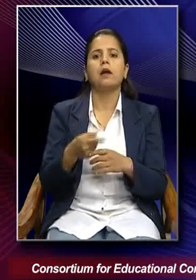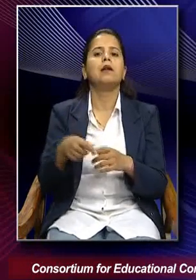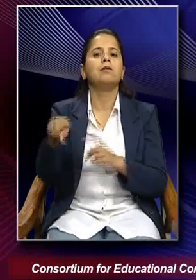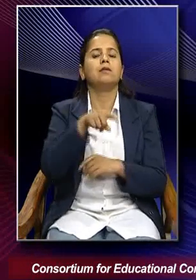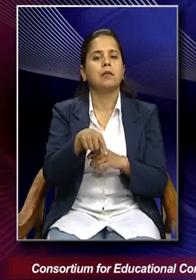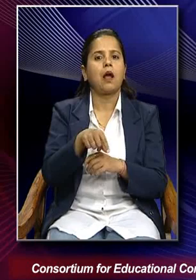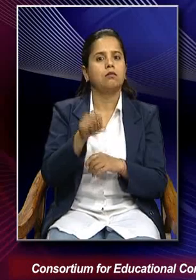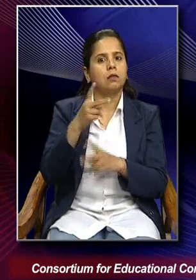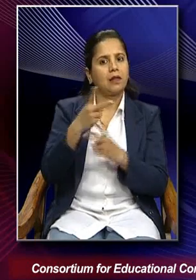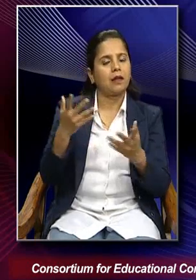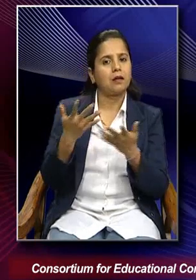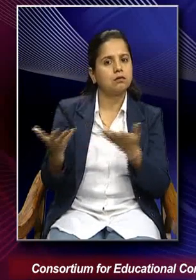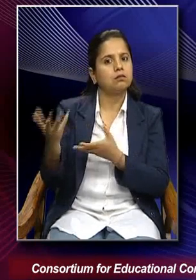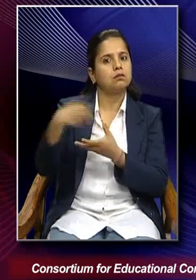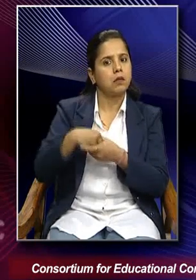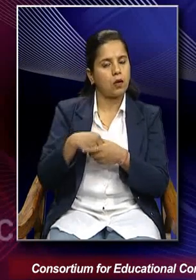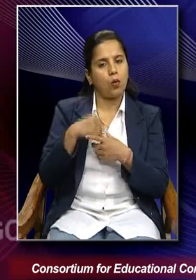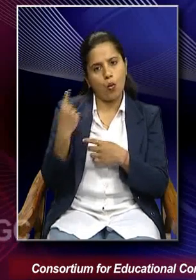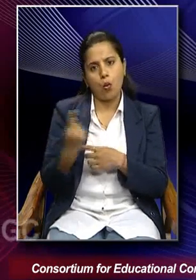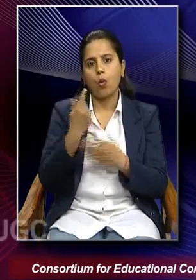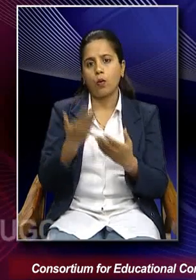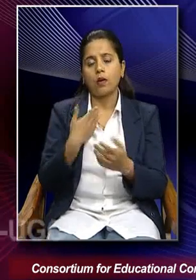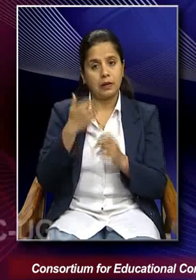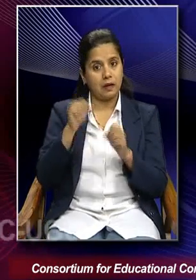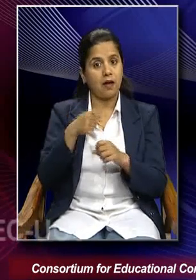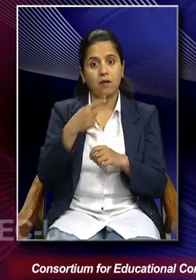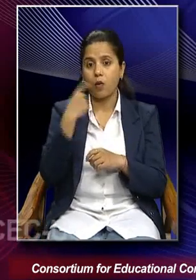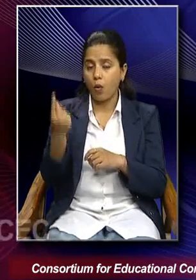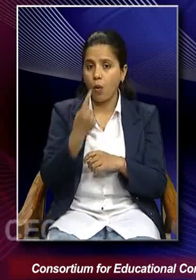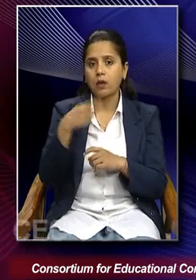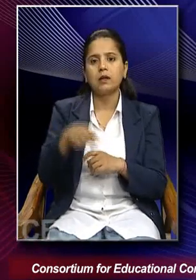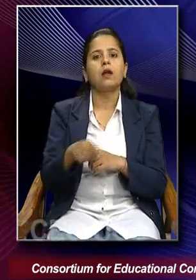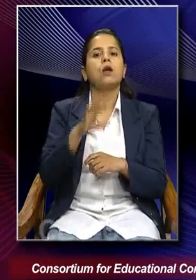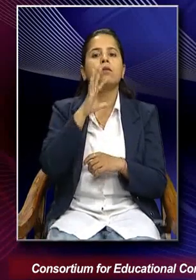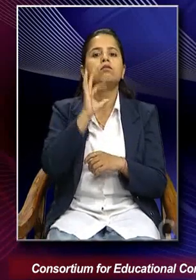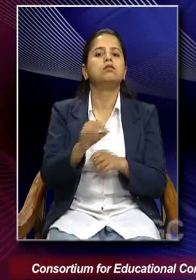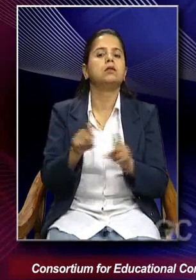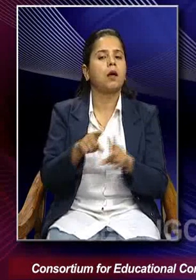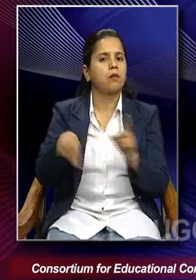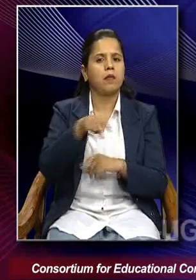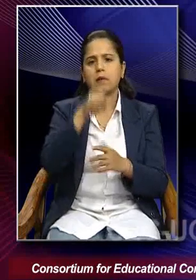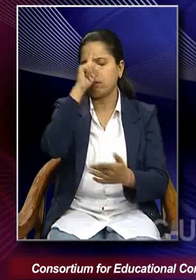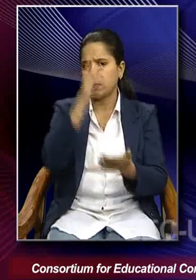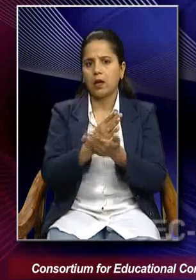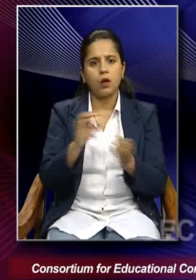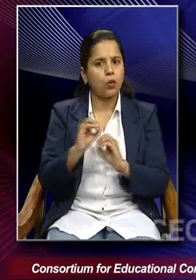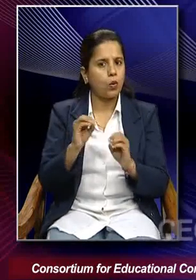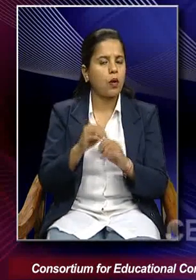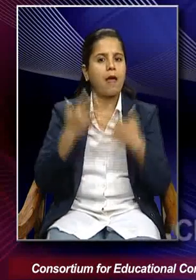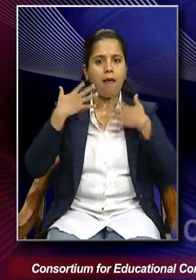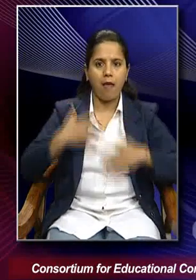perceived. Fine, so only that which can be perceived is reality. So they do not believe in heaven or